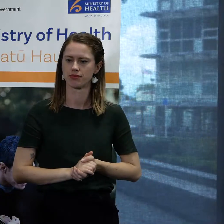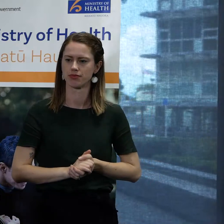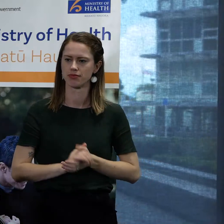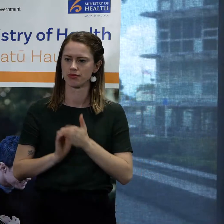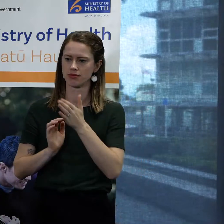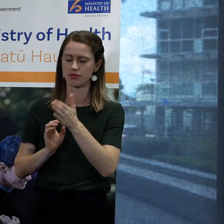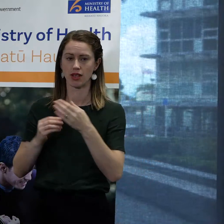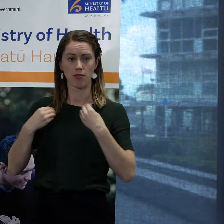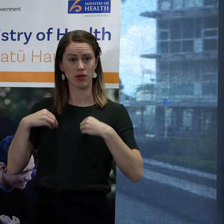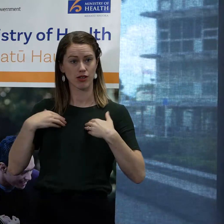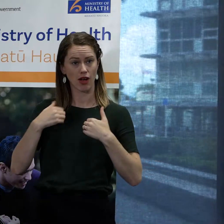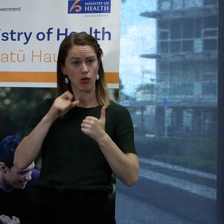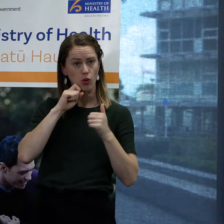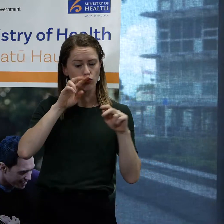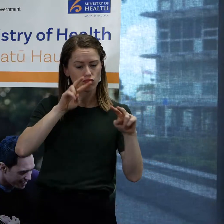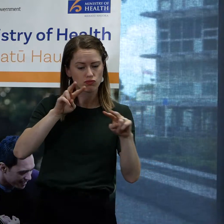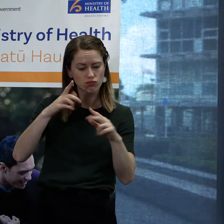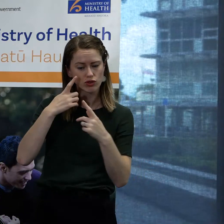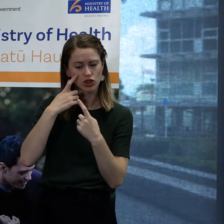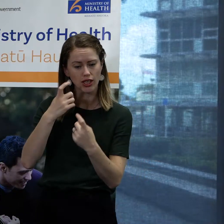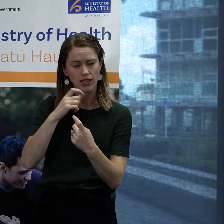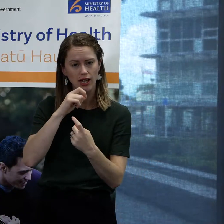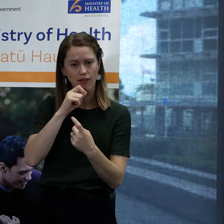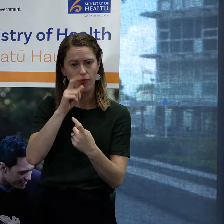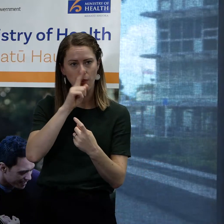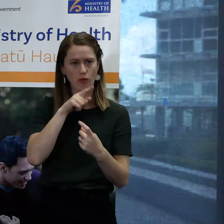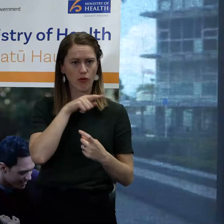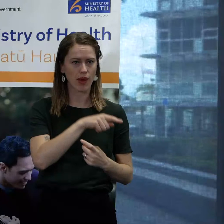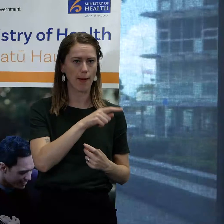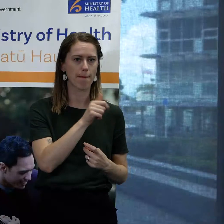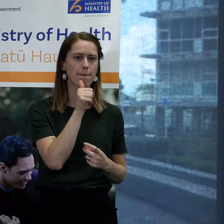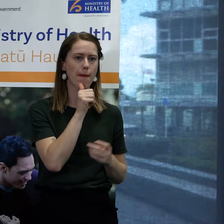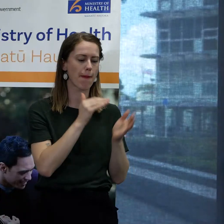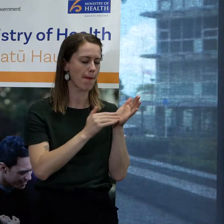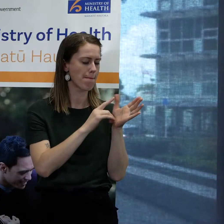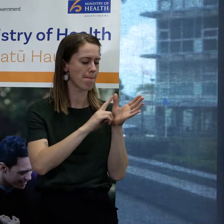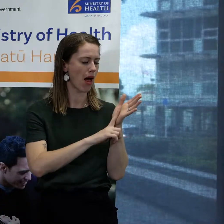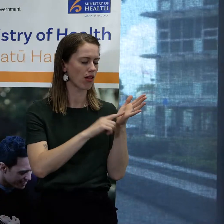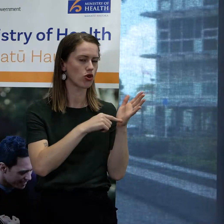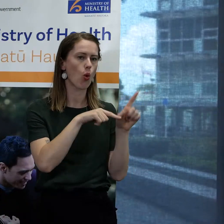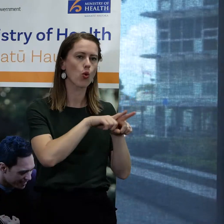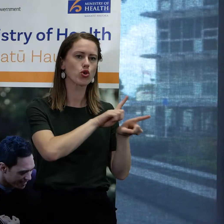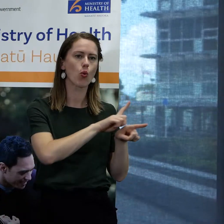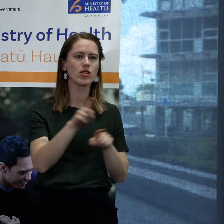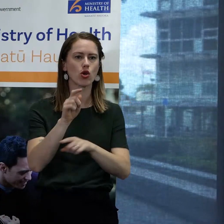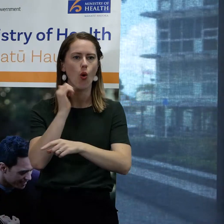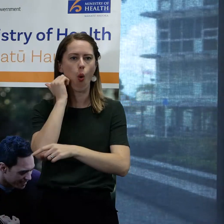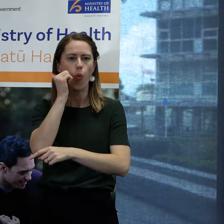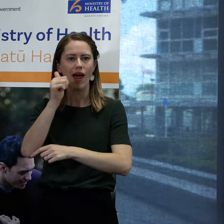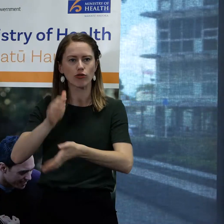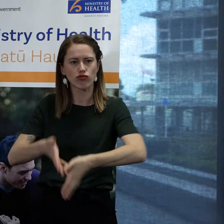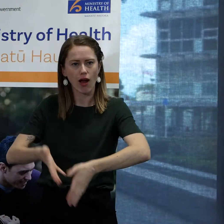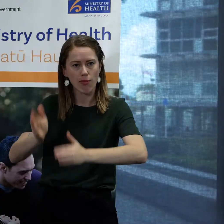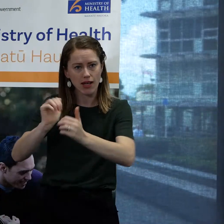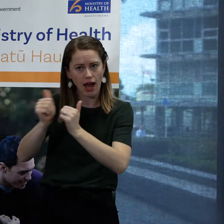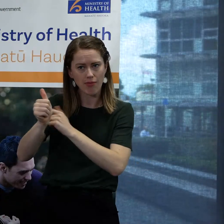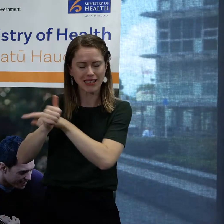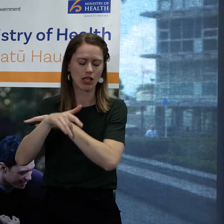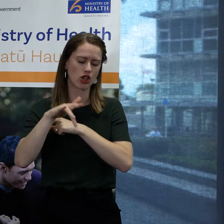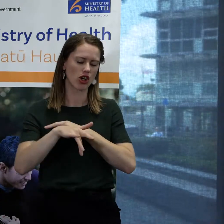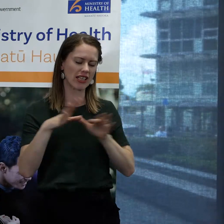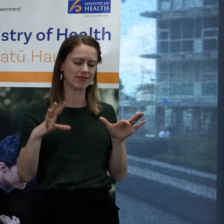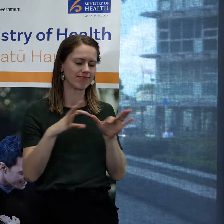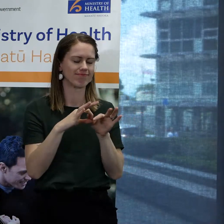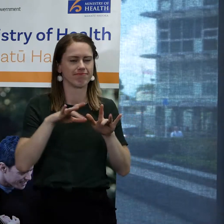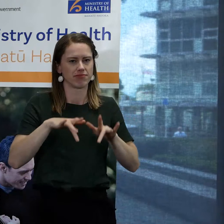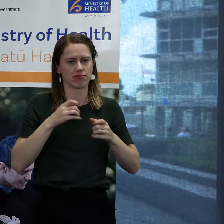ministry checking whether anyone from Malt on Friday night also went to the All Blacks game as well? We haven't done that as yet, so I can't tell you